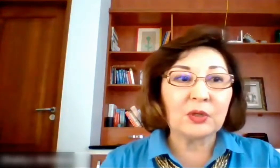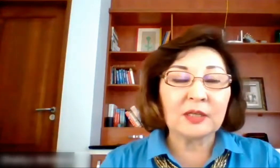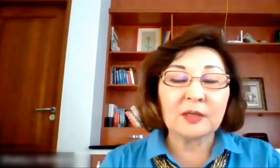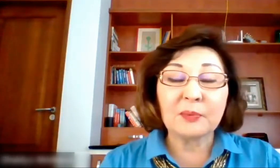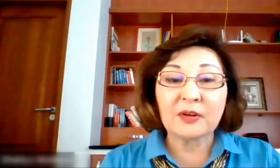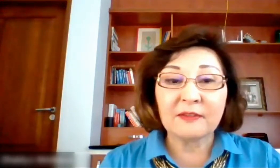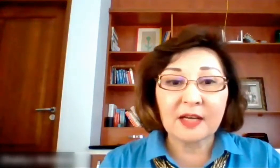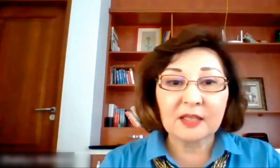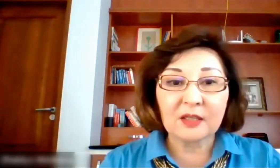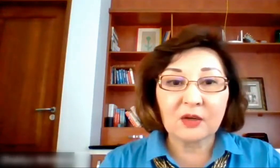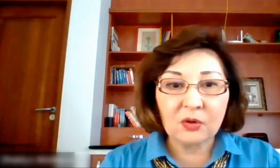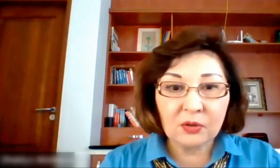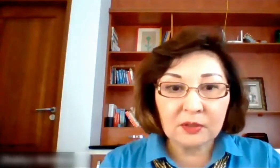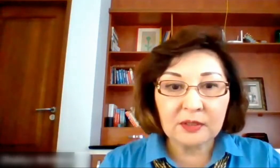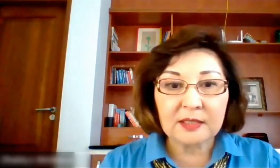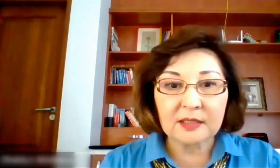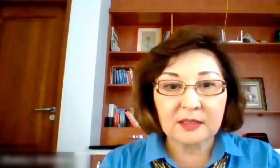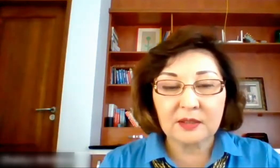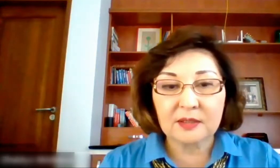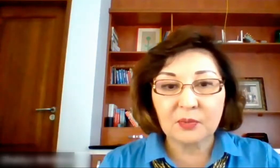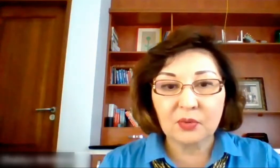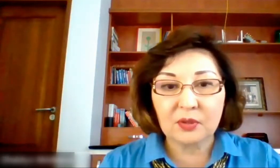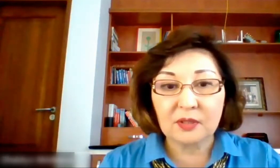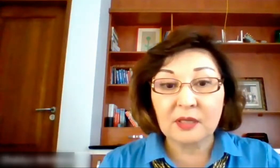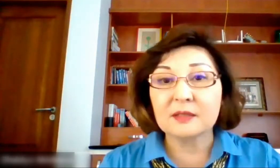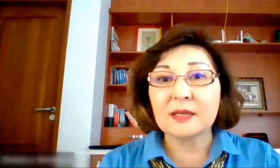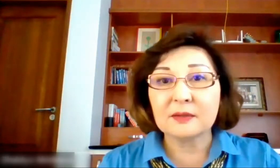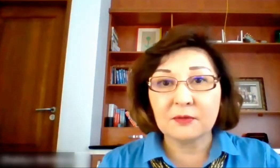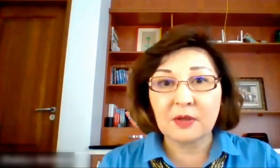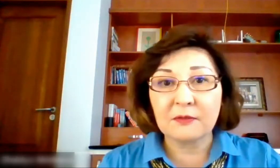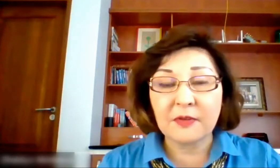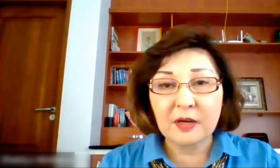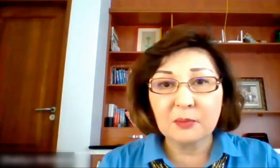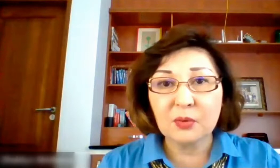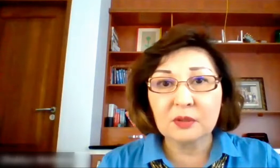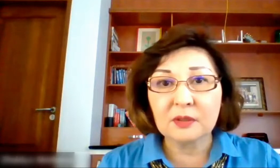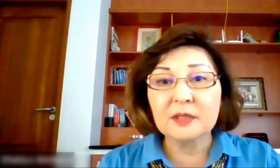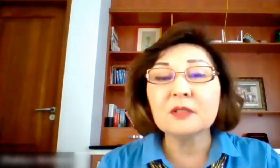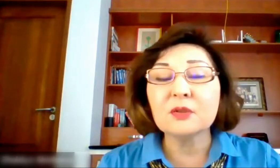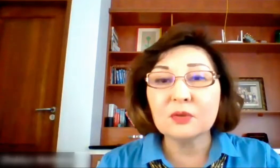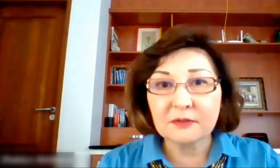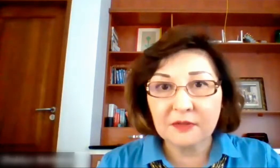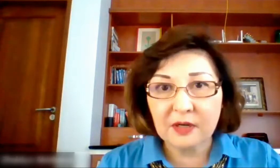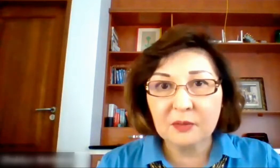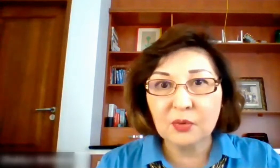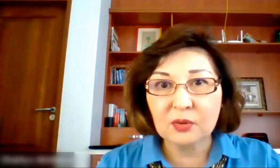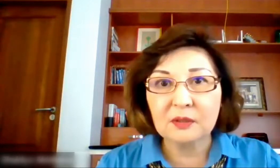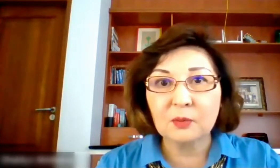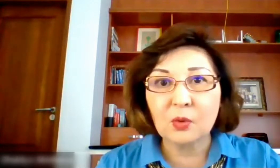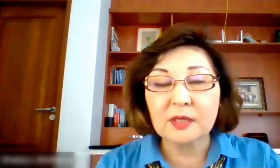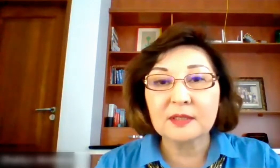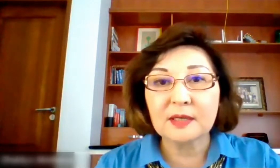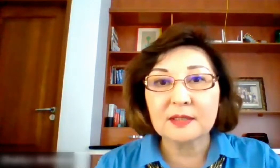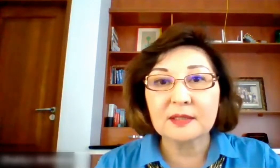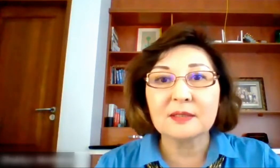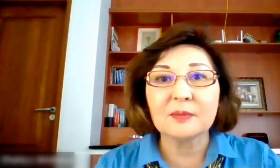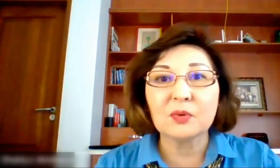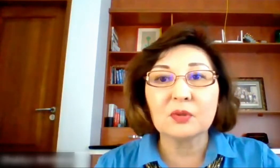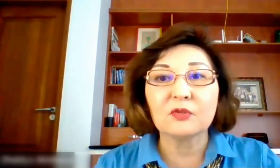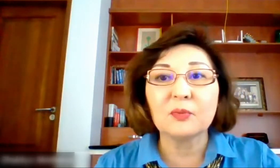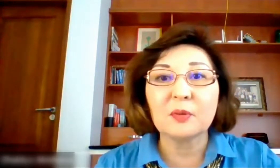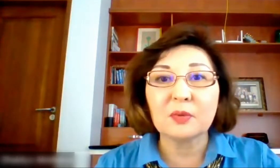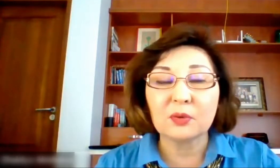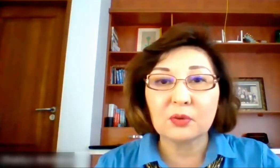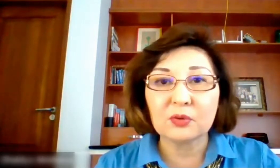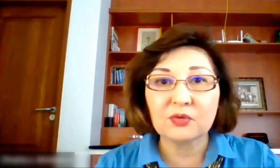to provide all necessary support. And that continues the very important work it does in support